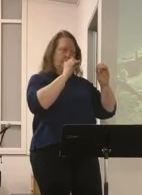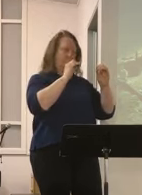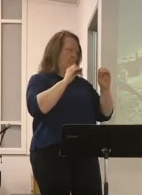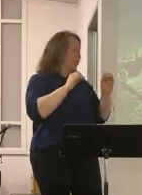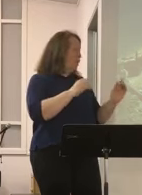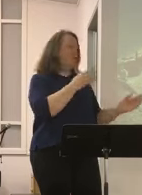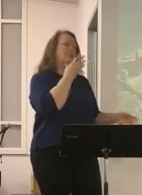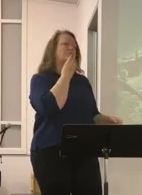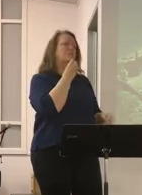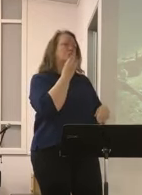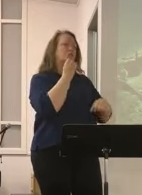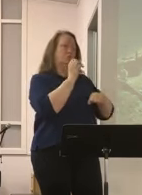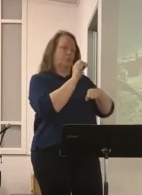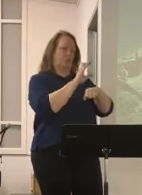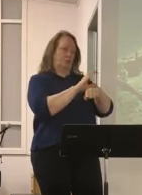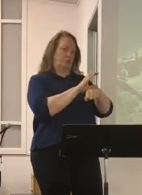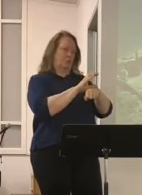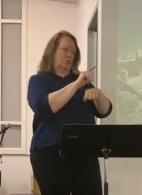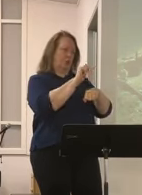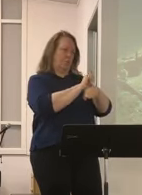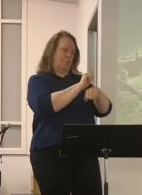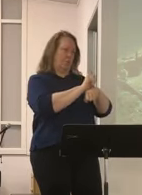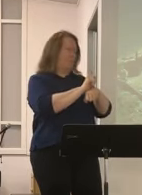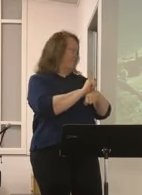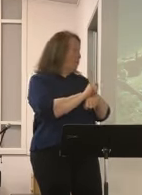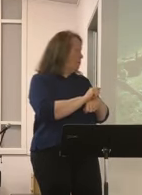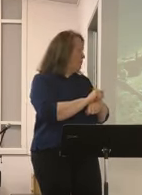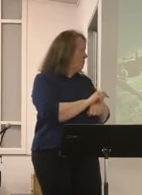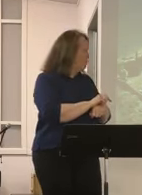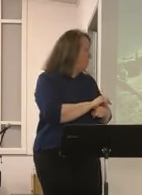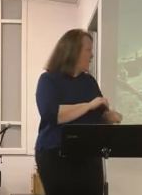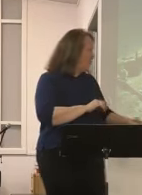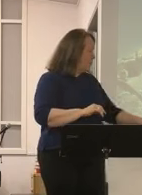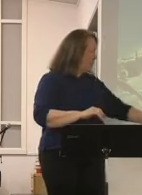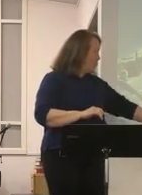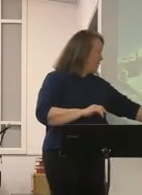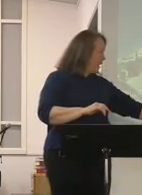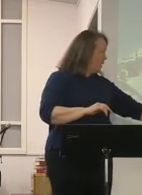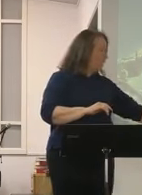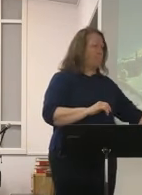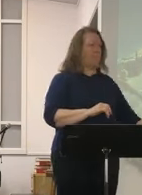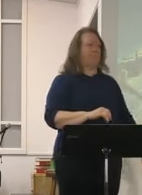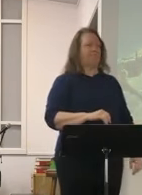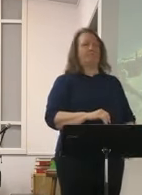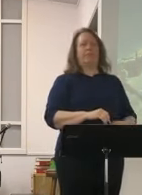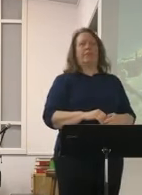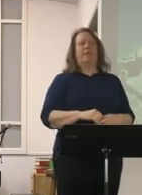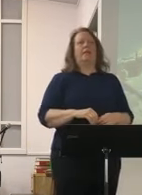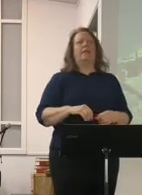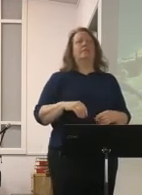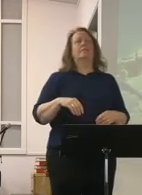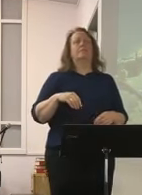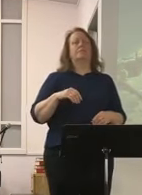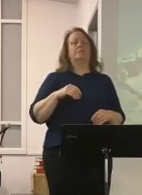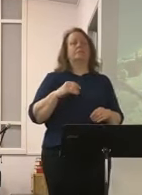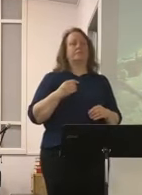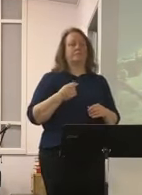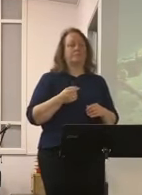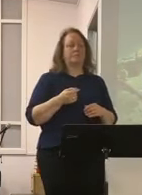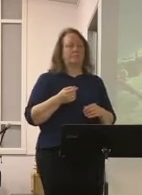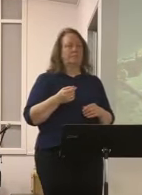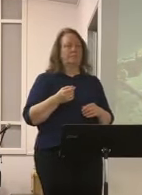the synagogue that Jesus spoke in, because this is a synagogue that was built after Jesus, but this would have